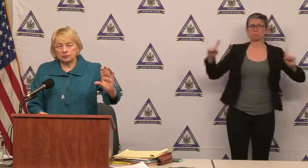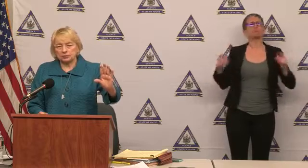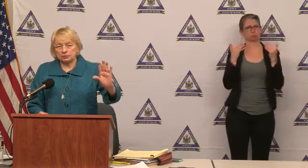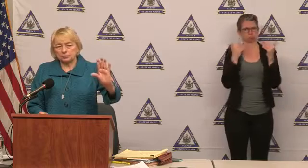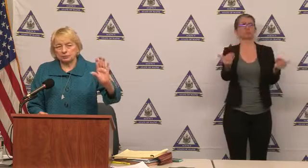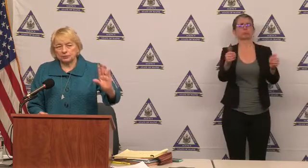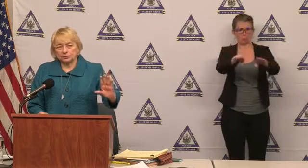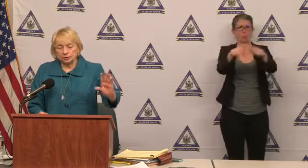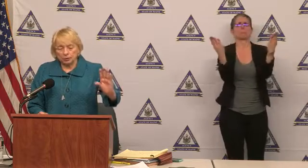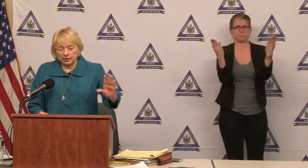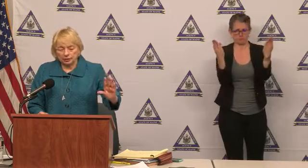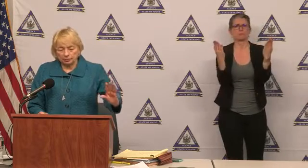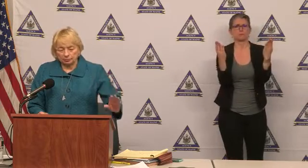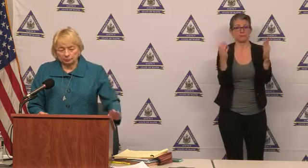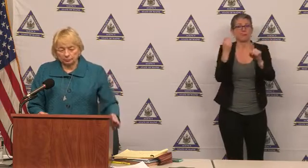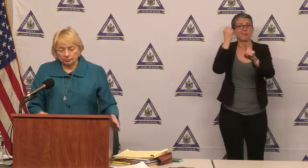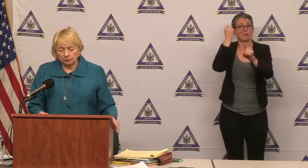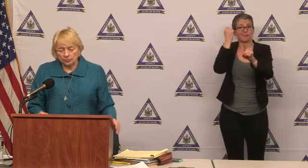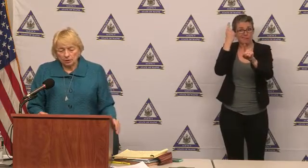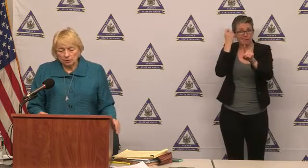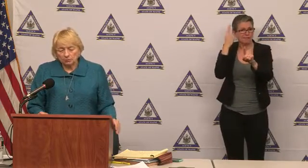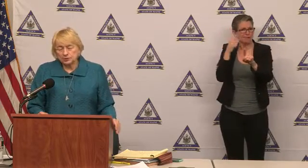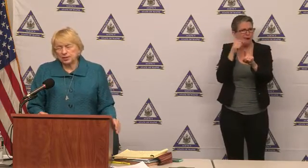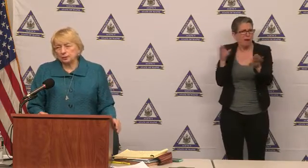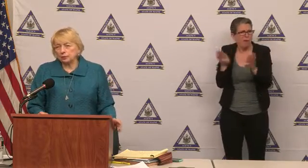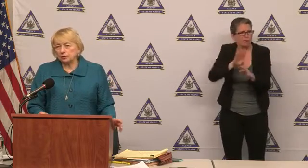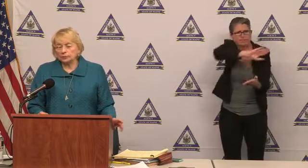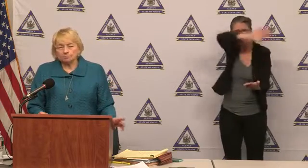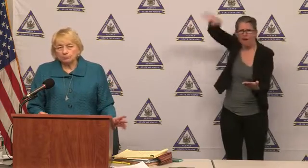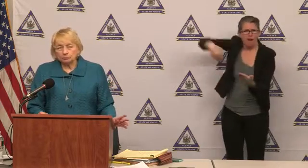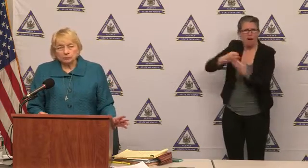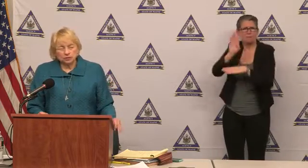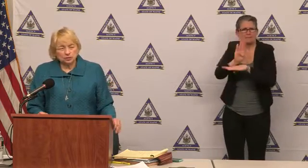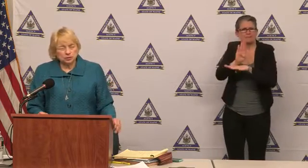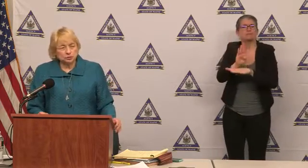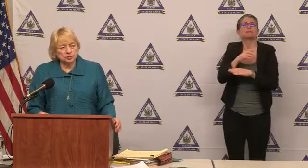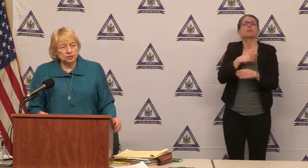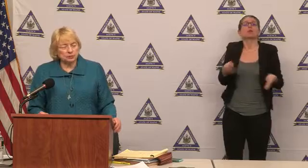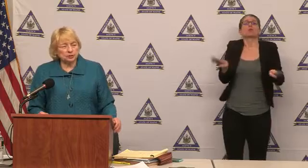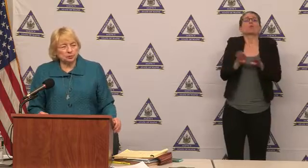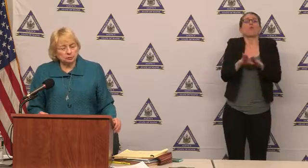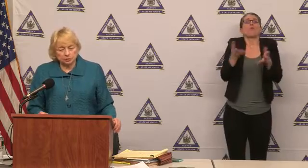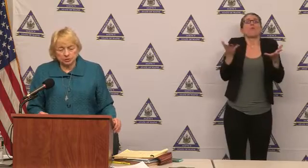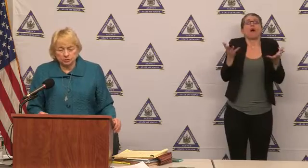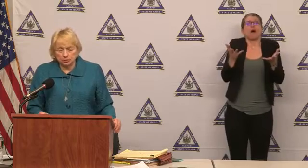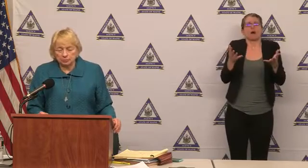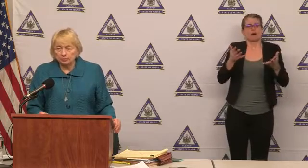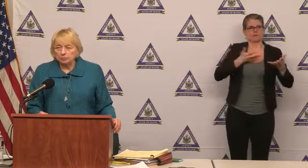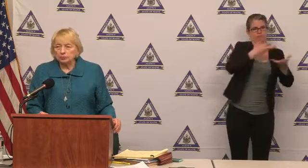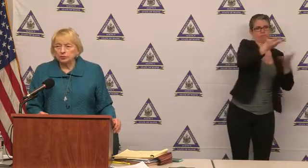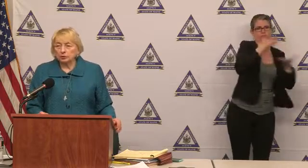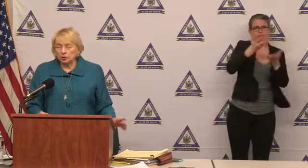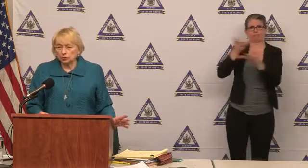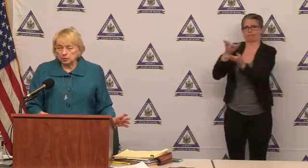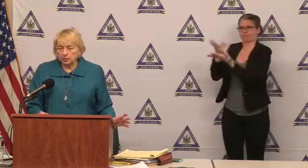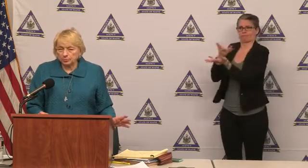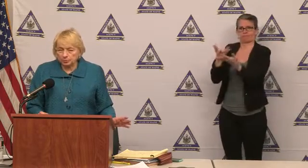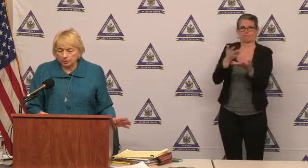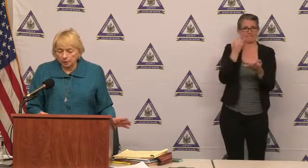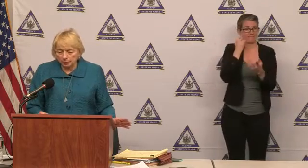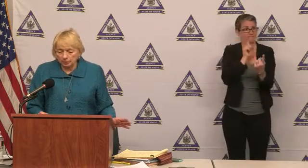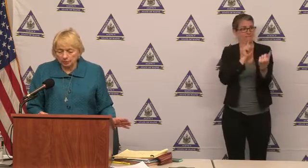public-facing physical plants. For example, an insurance company or a bookstore could close